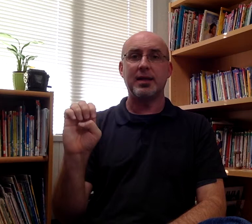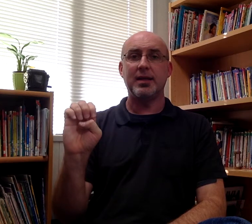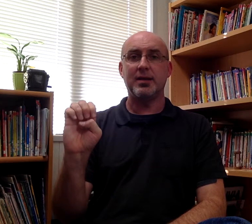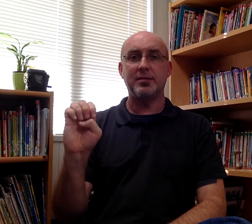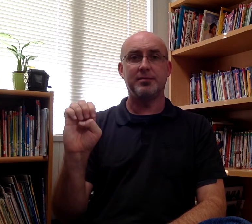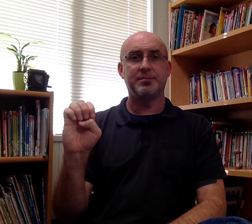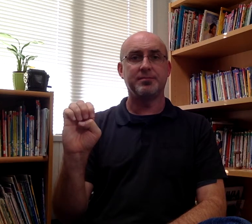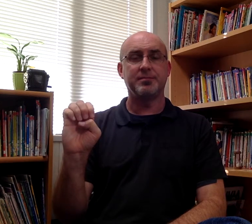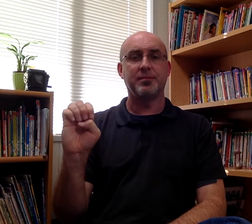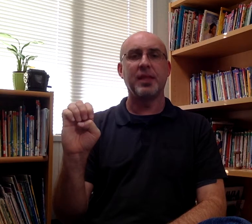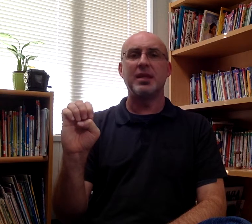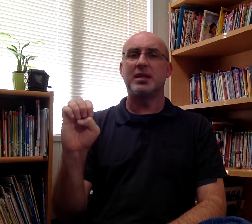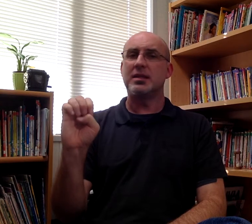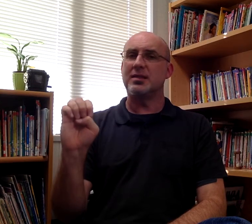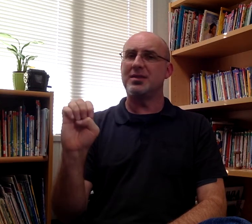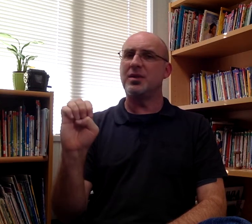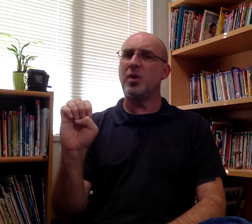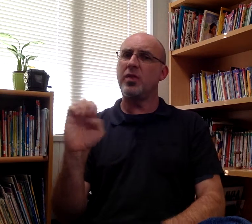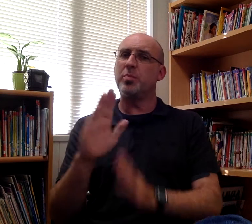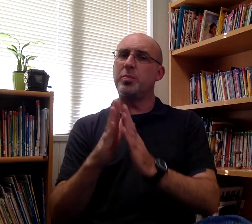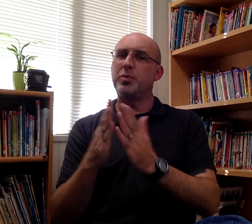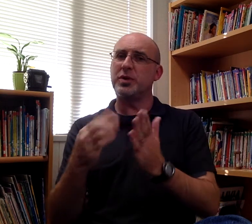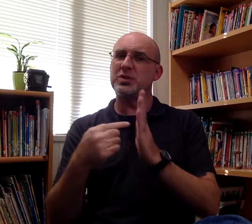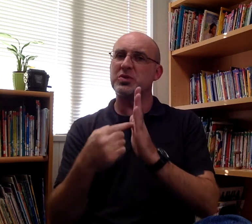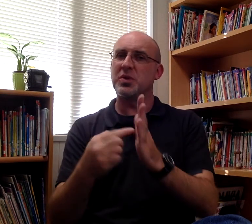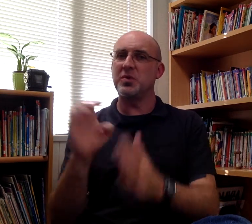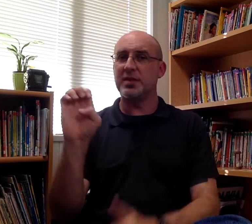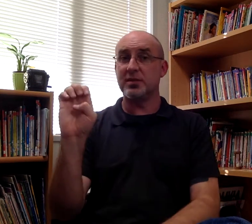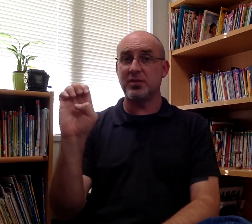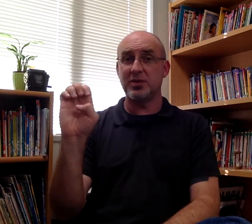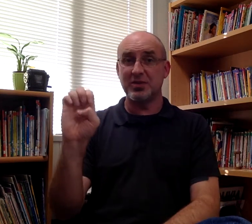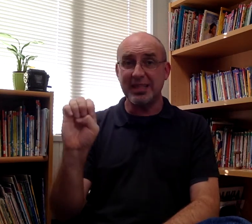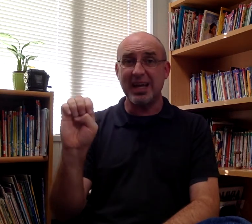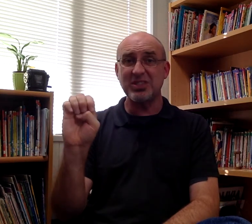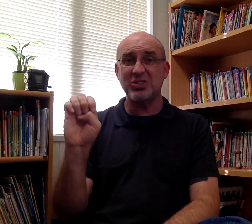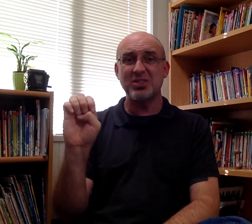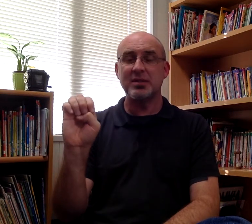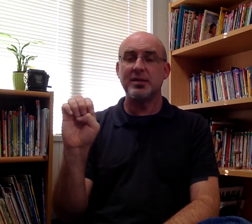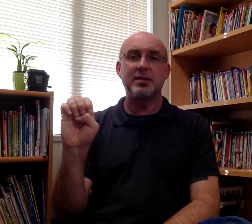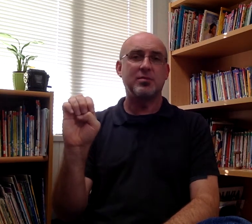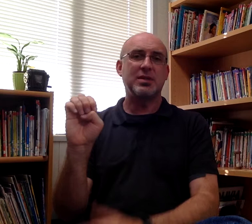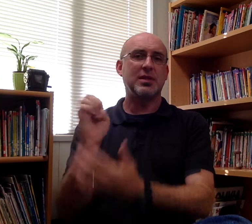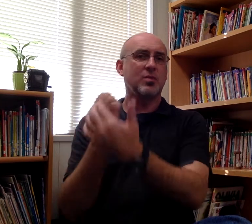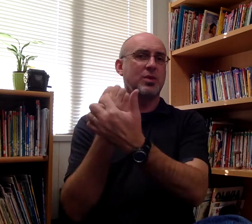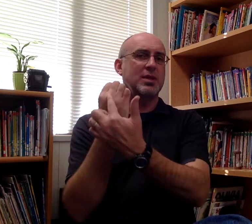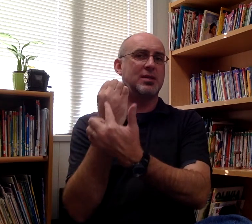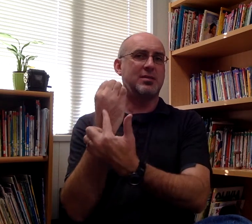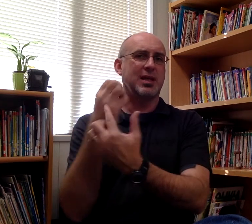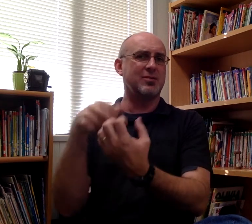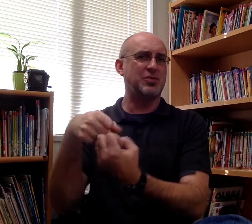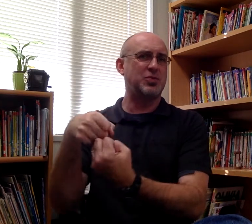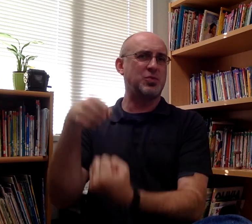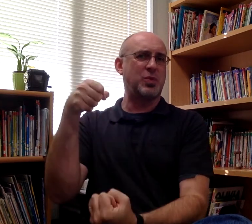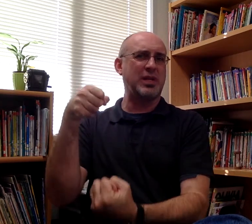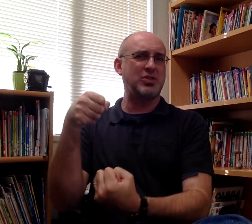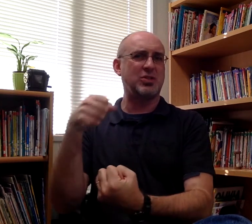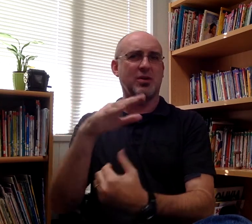E, all the books show that those fingers touch, but they can really kind of stretch all